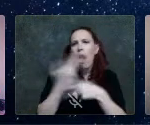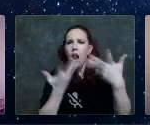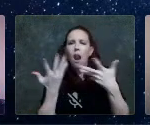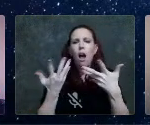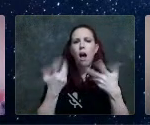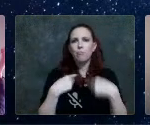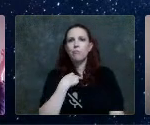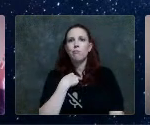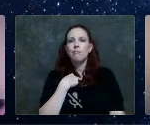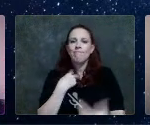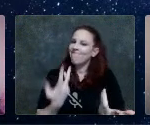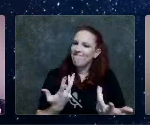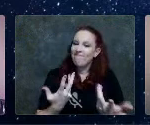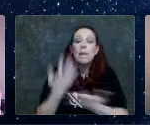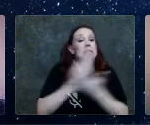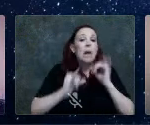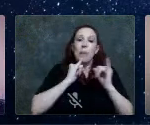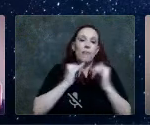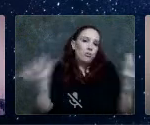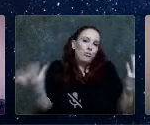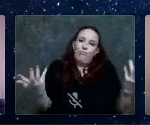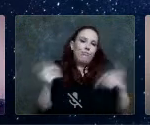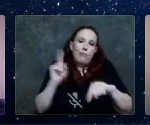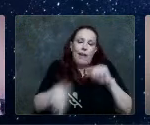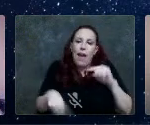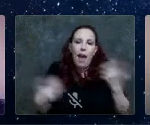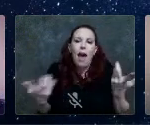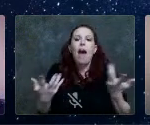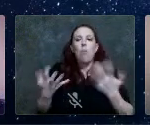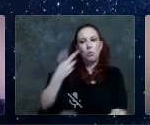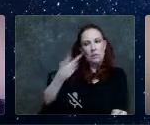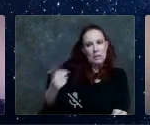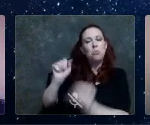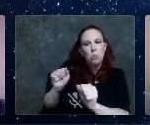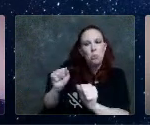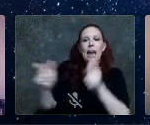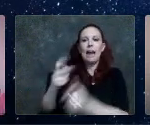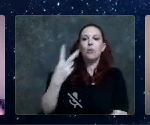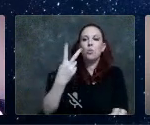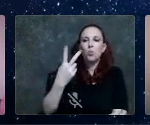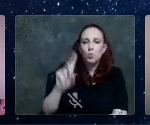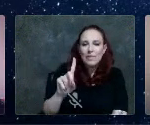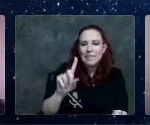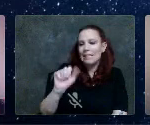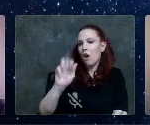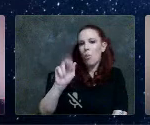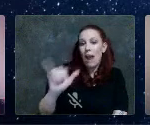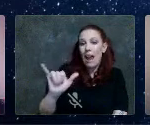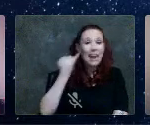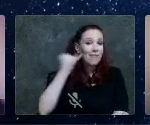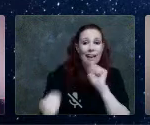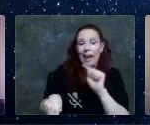some interviews, like you can't do anything about it. They wanted to see that you could handle 2-dimensional arrays, and if you couldn't, you fail. But